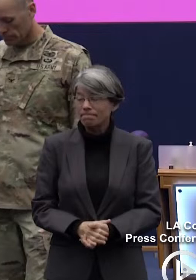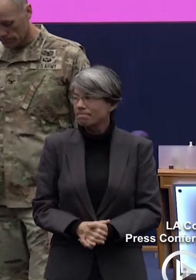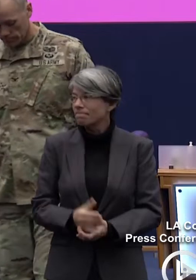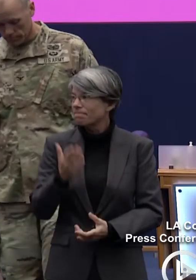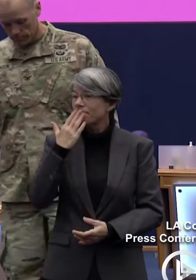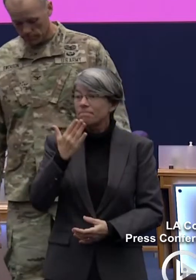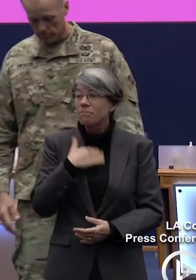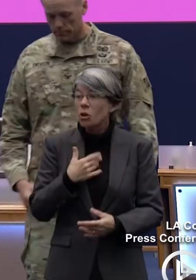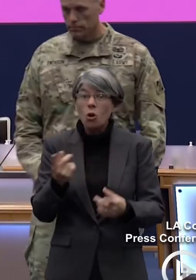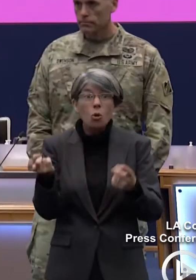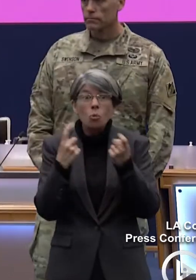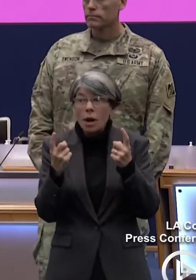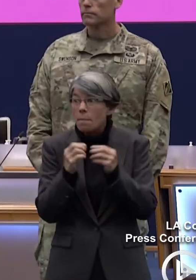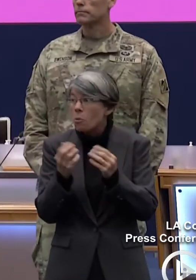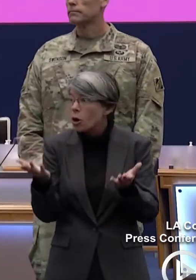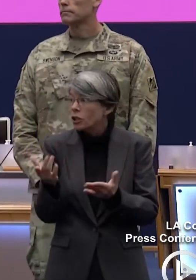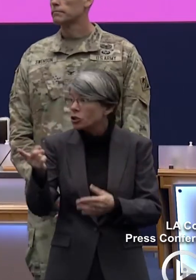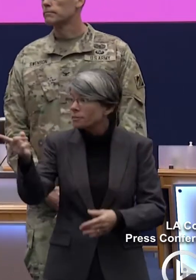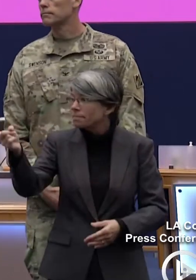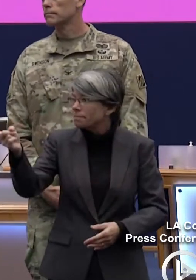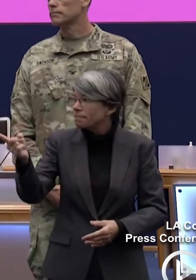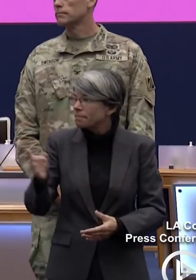Thank you. Other questions? Right over here.